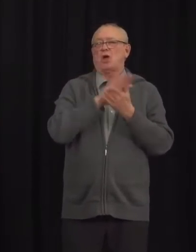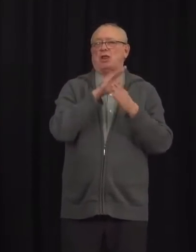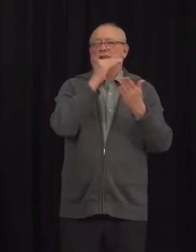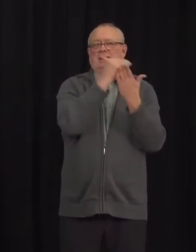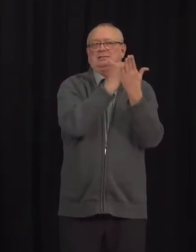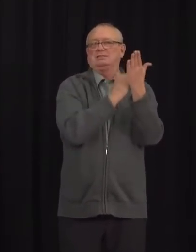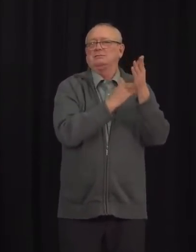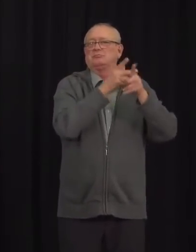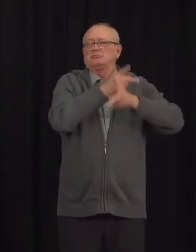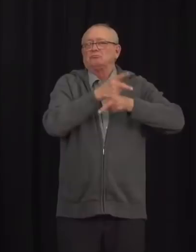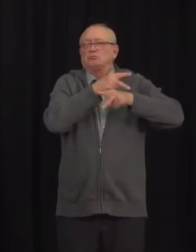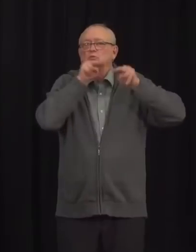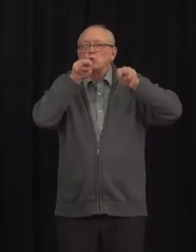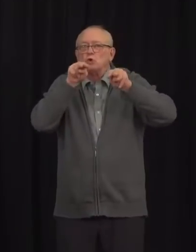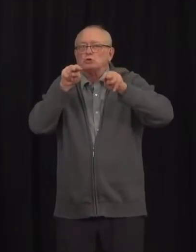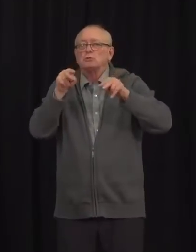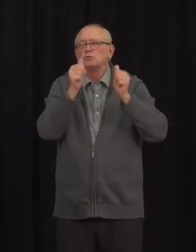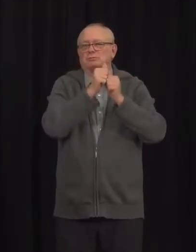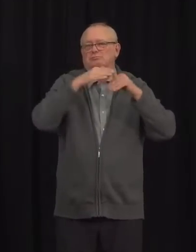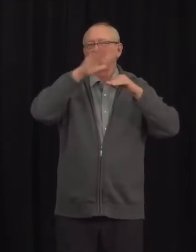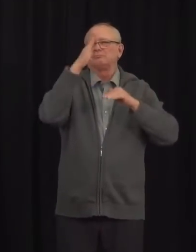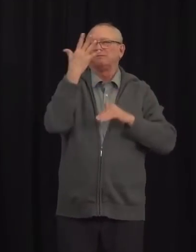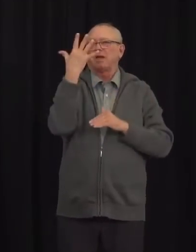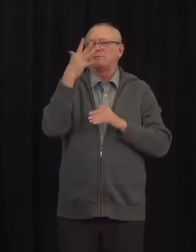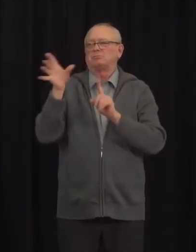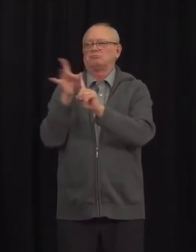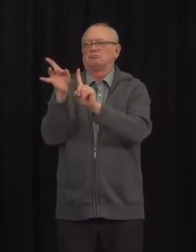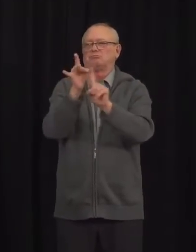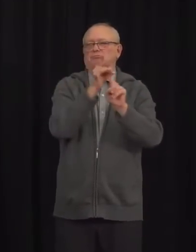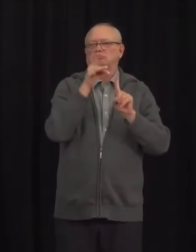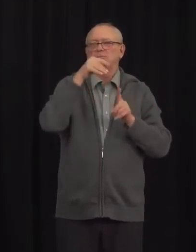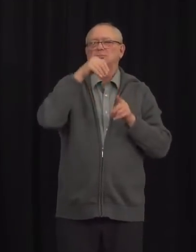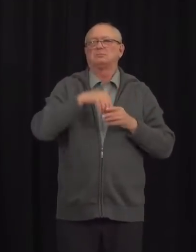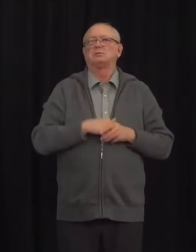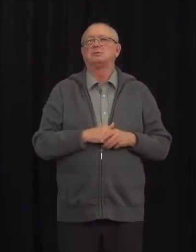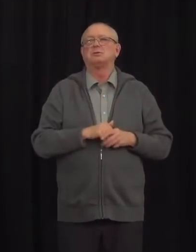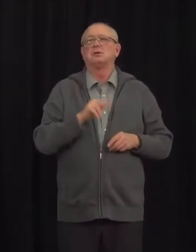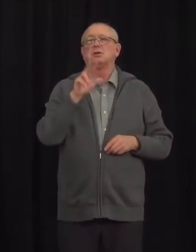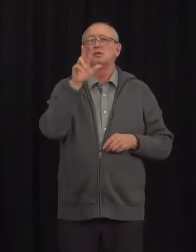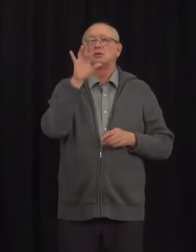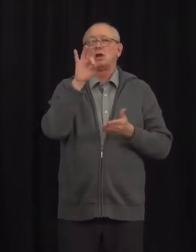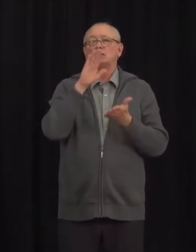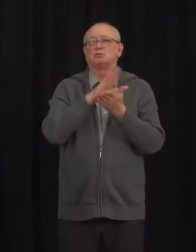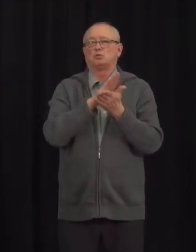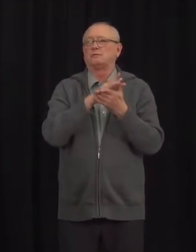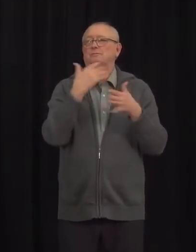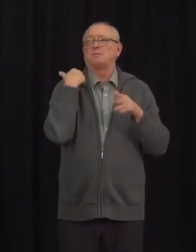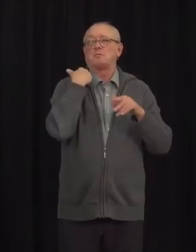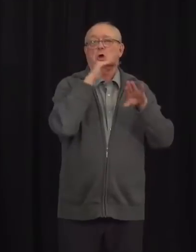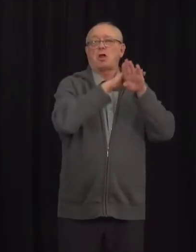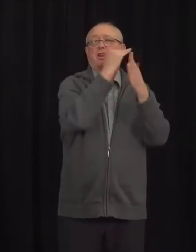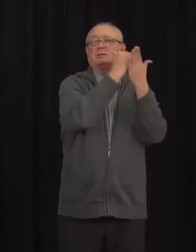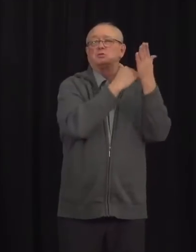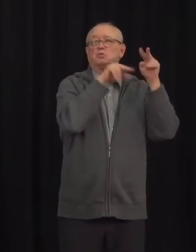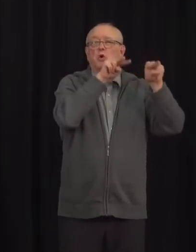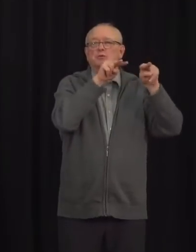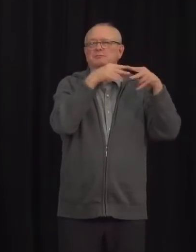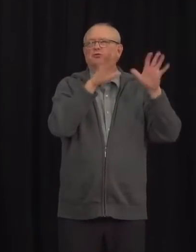5 or more cases. 39 schools have now been removed from the outbreak list as their outbreaks have